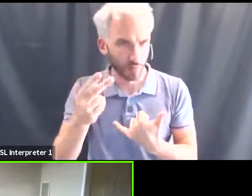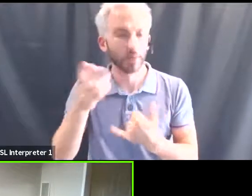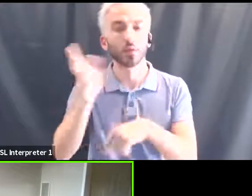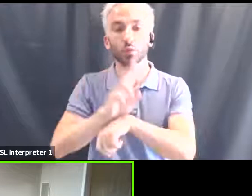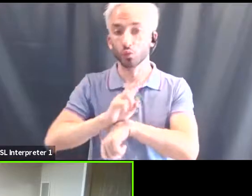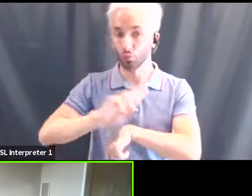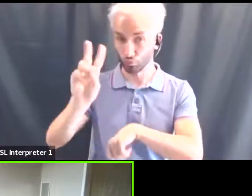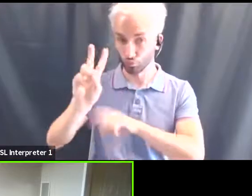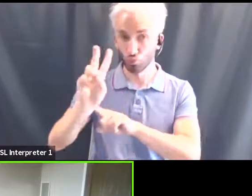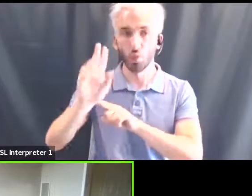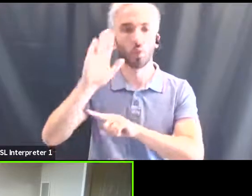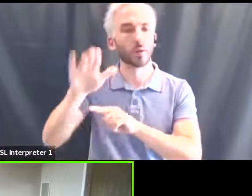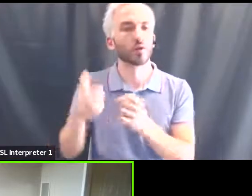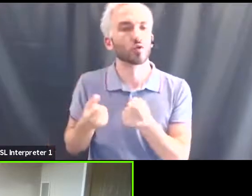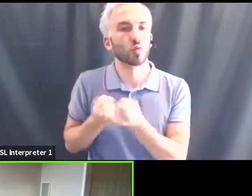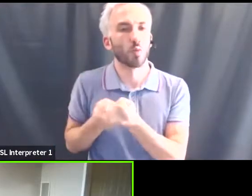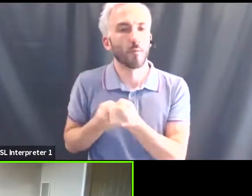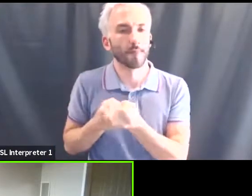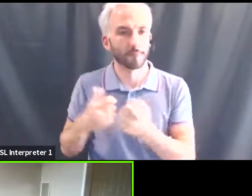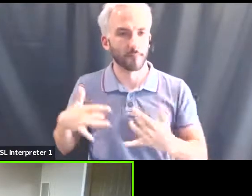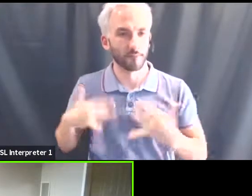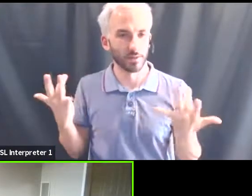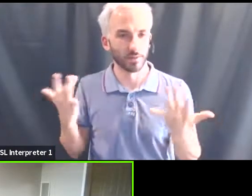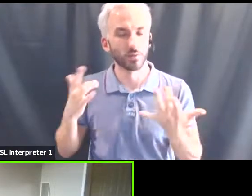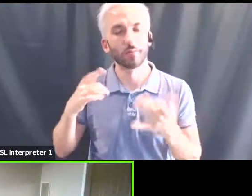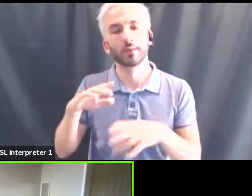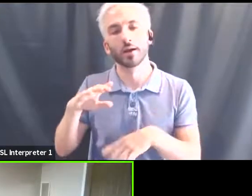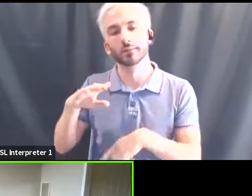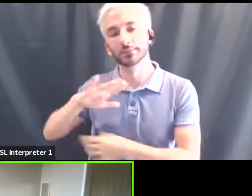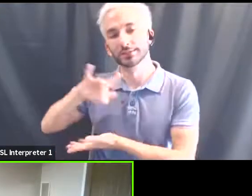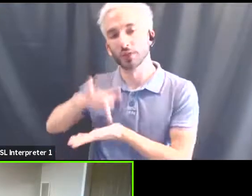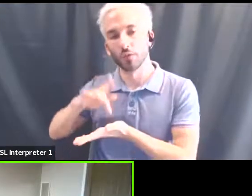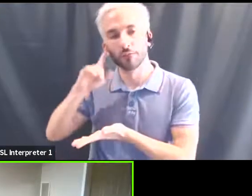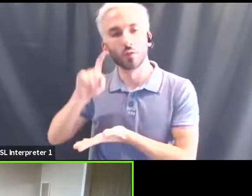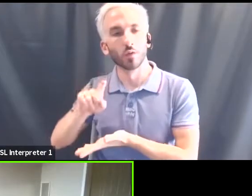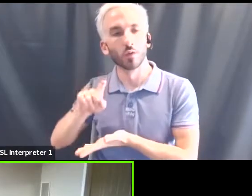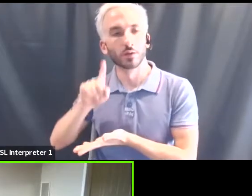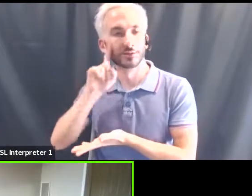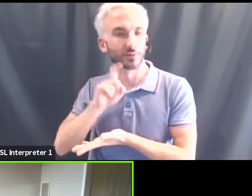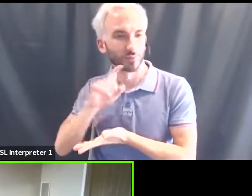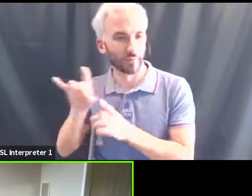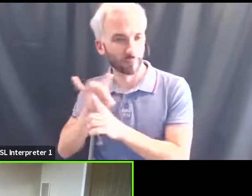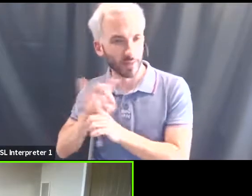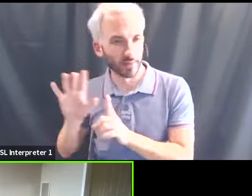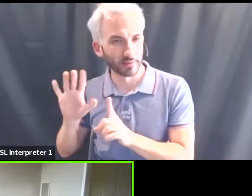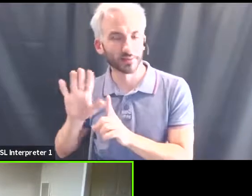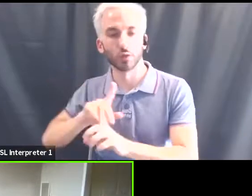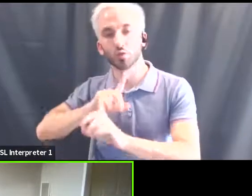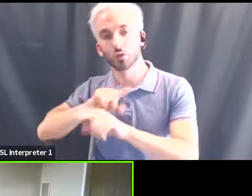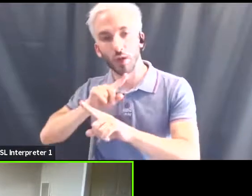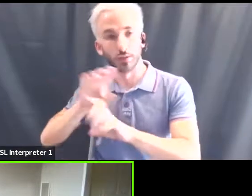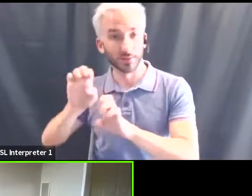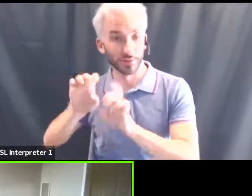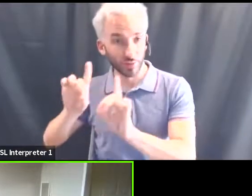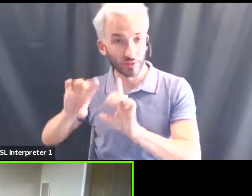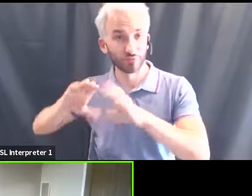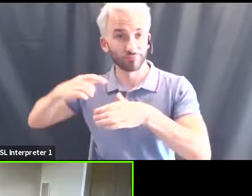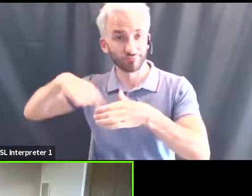supportive events being organized by the Center for Sexual Violence Support, Response, and Education for people